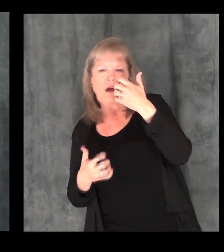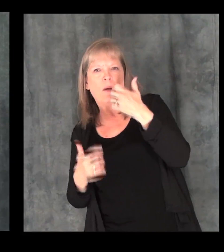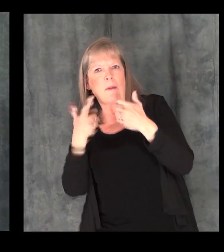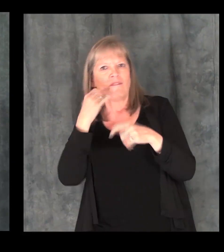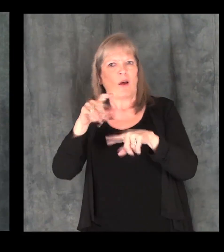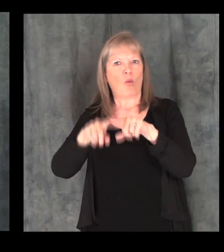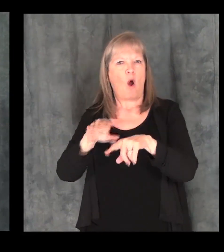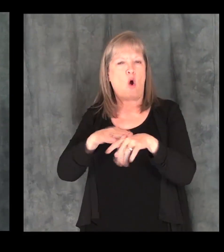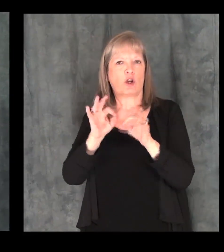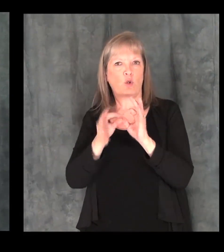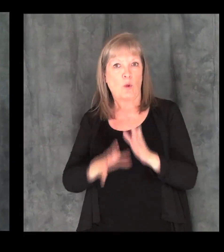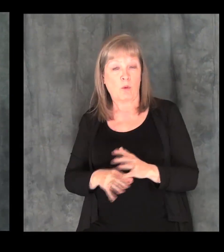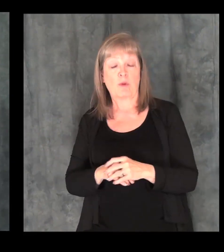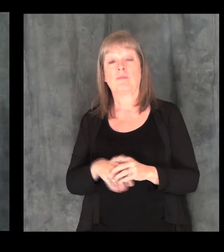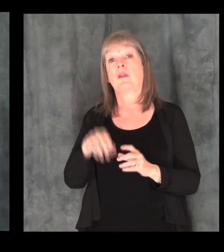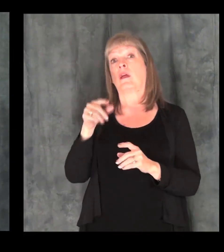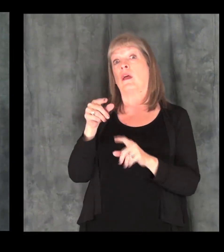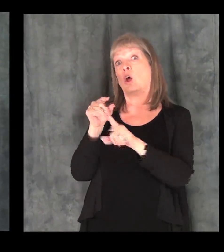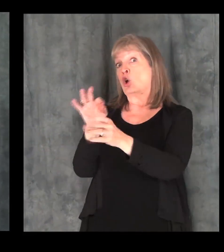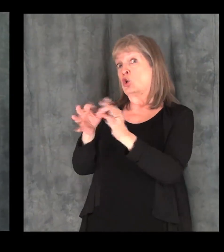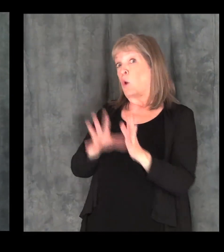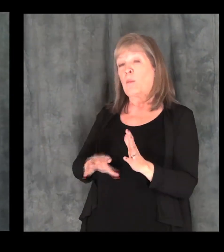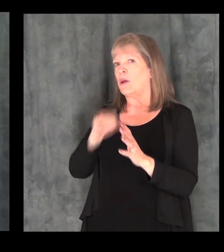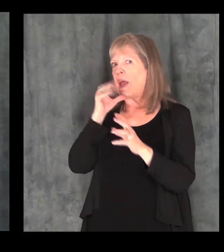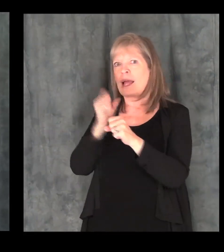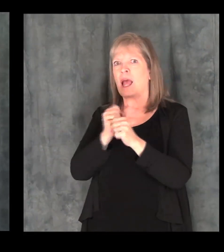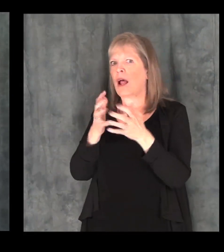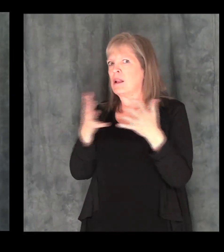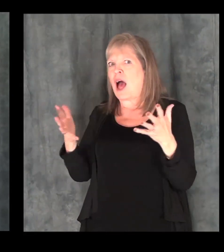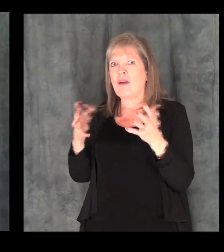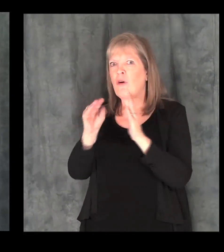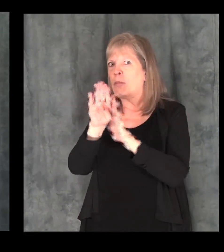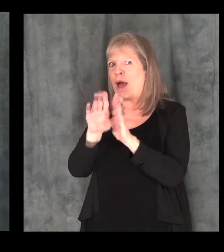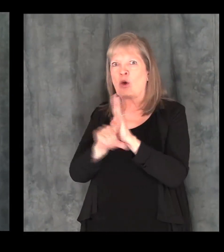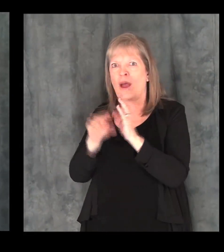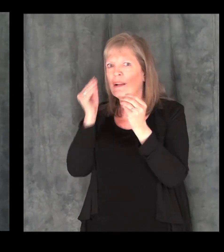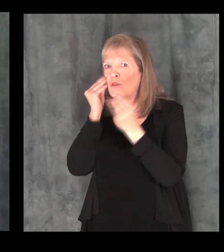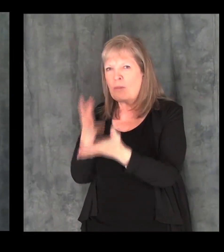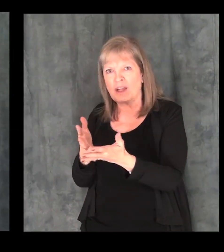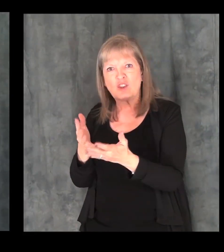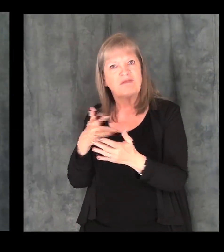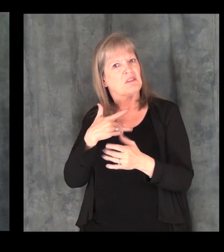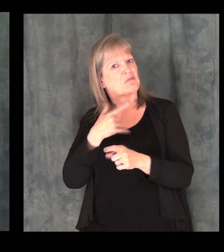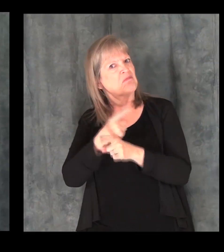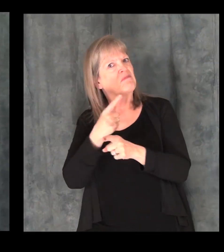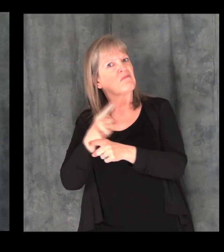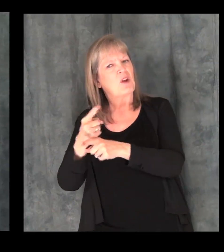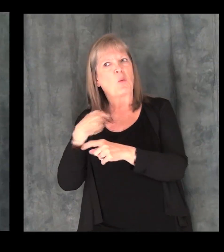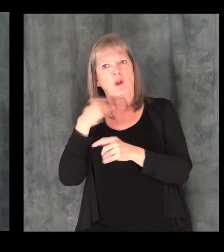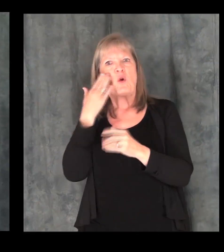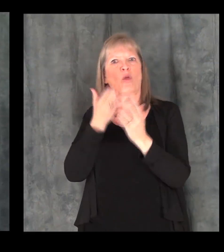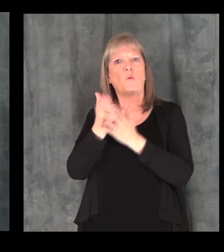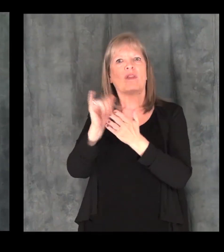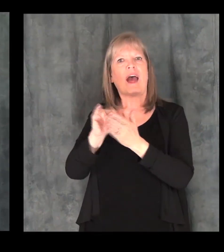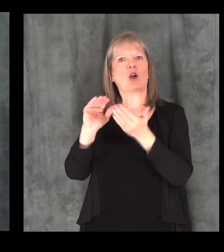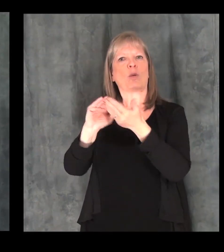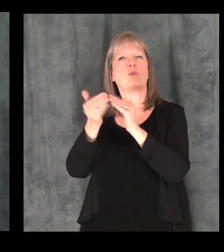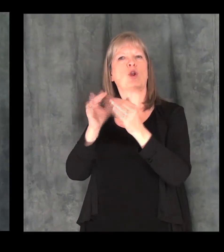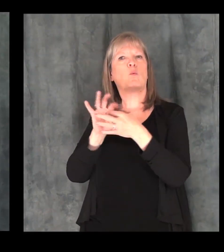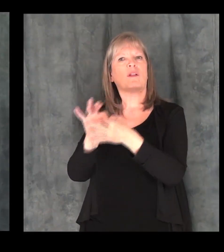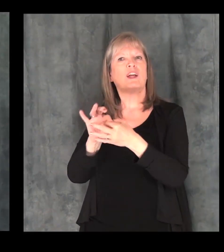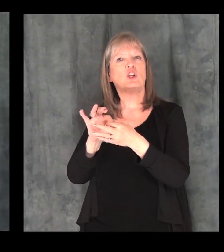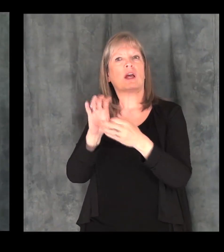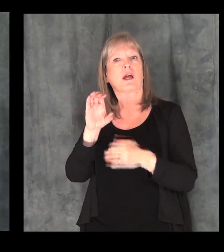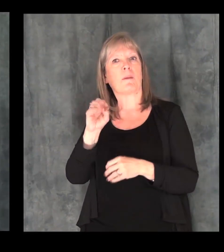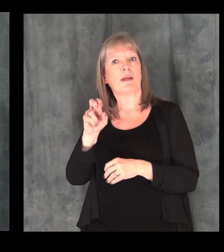interpreters received a lot less briefing, and we felt this was realistic. We know through the Community Relations Commission, and I've had